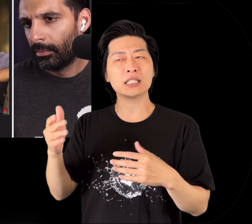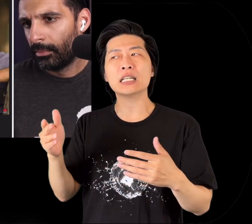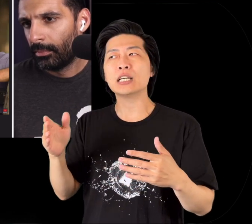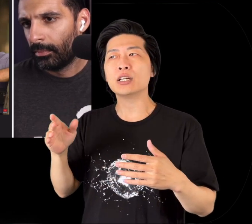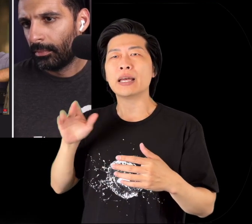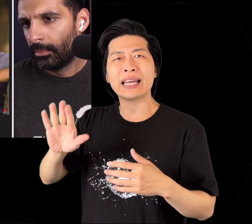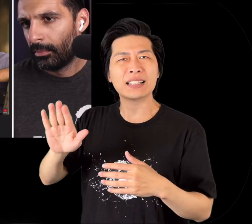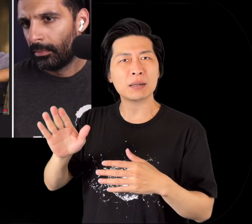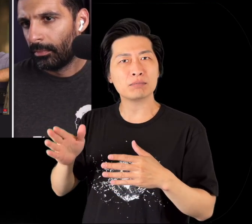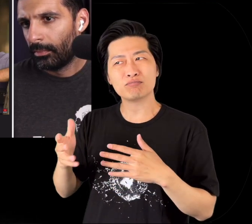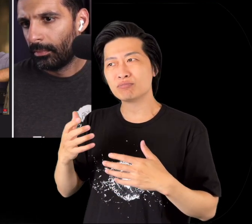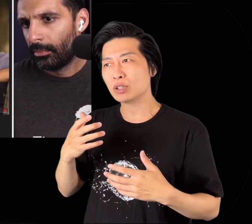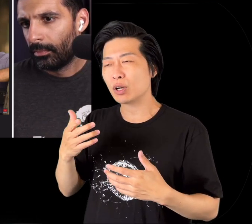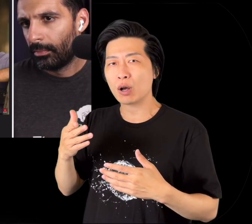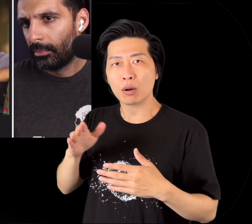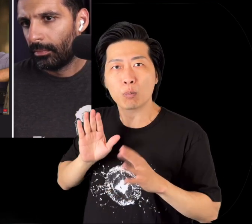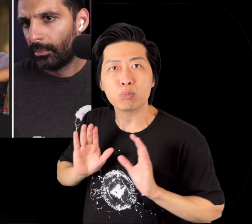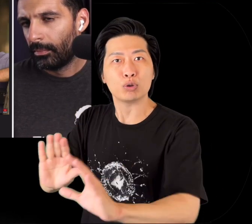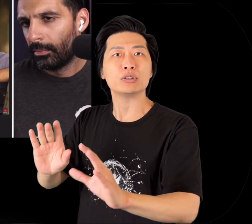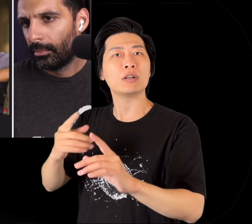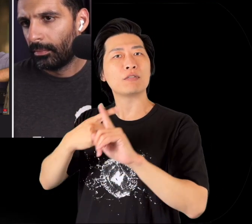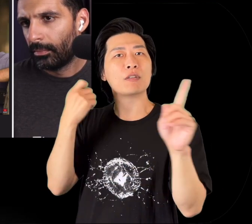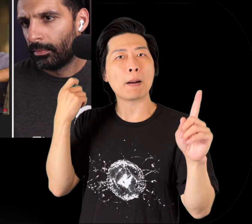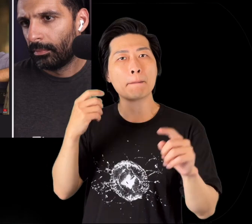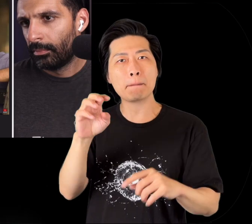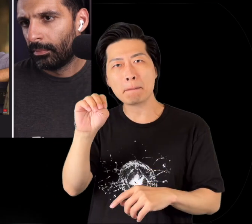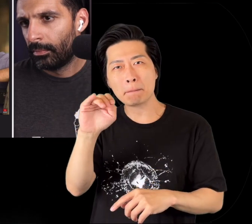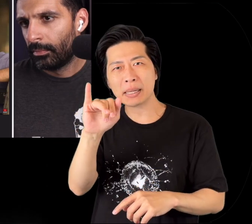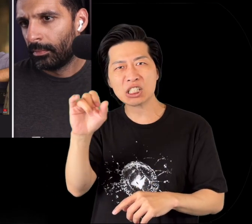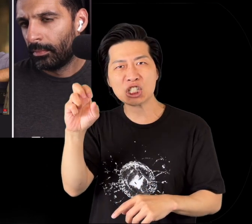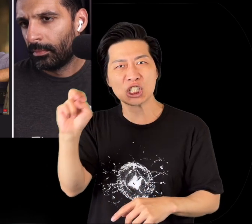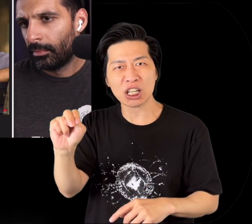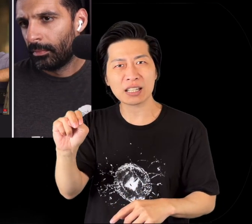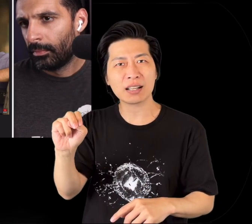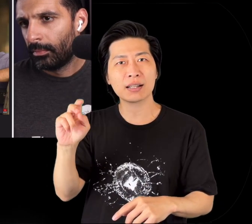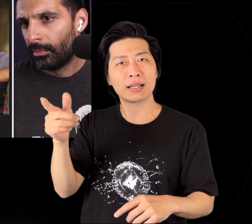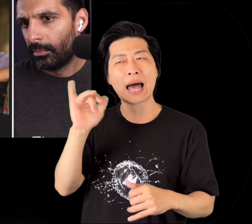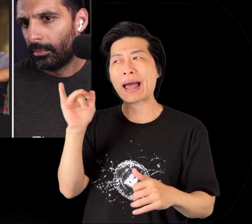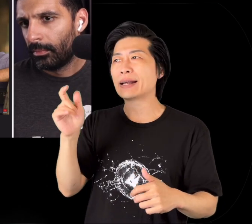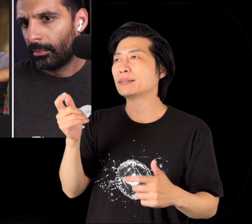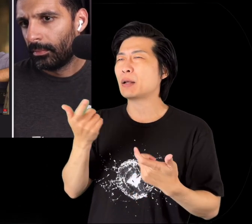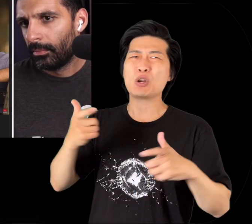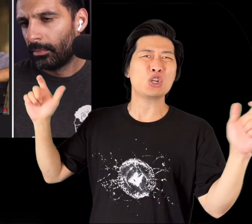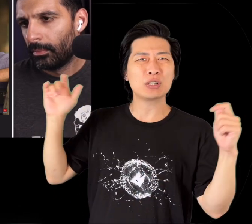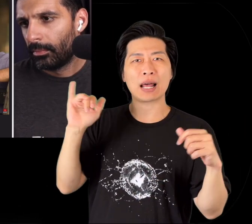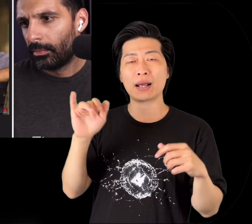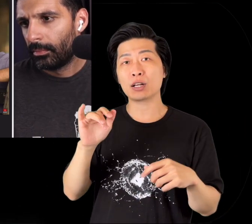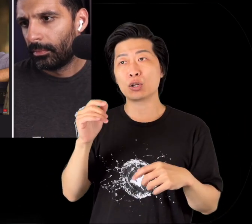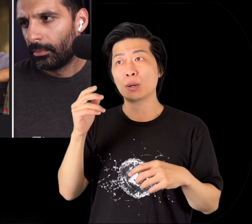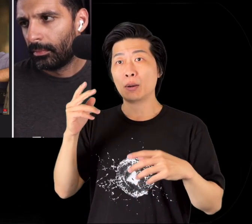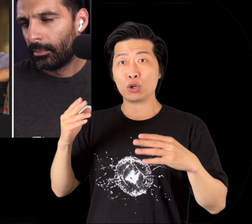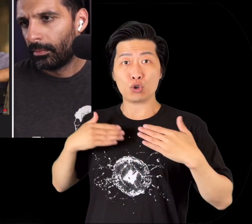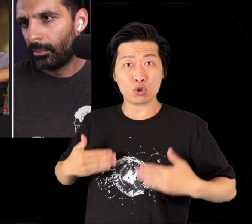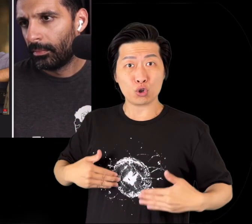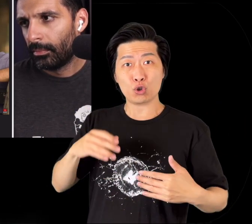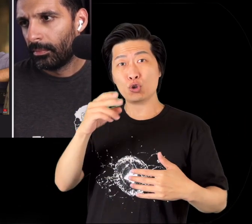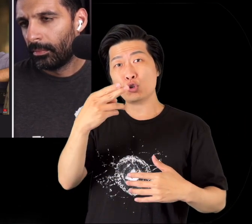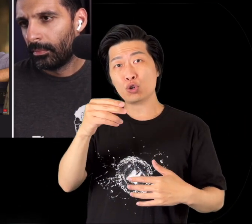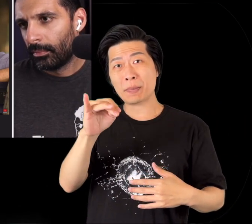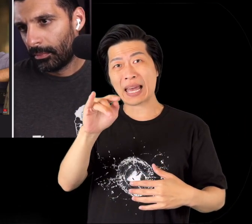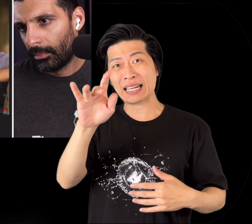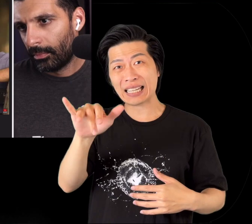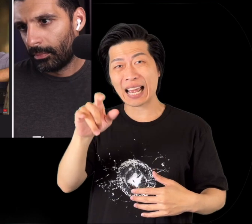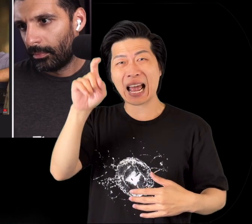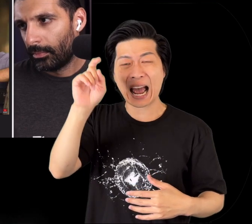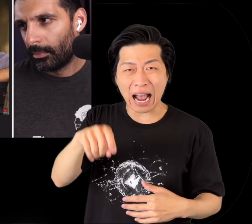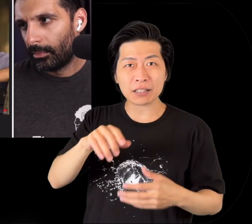missions are epic and phenomenally huge. Like, humanity has to be spacefaring if we're